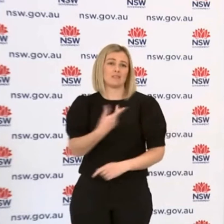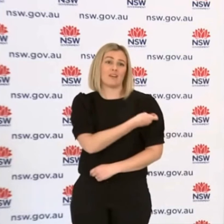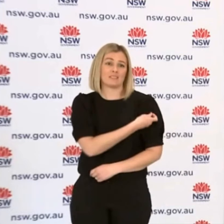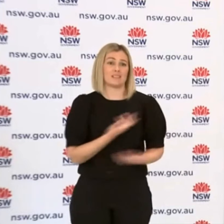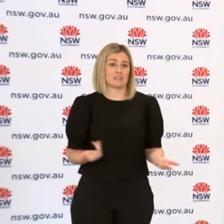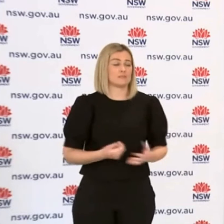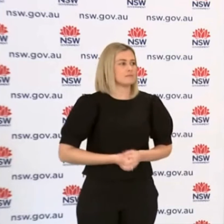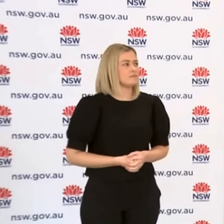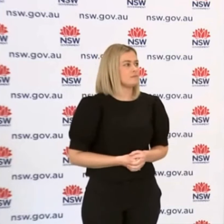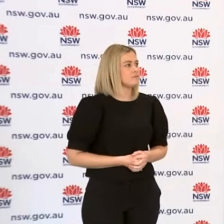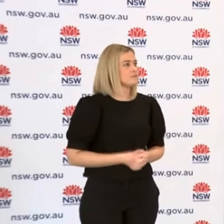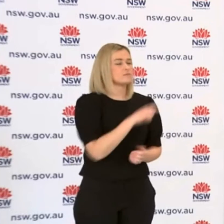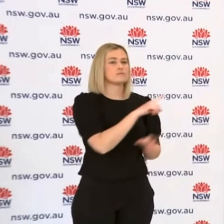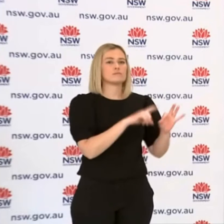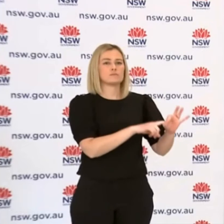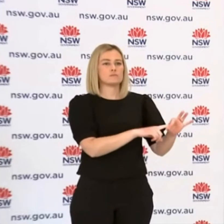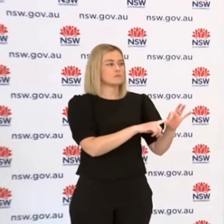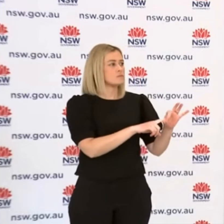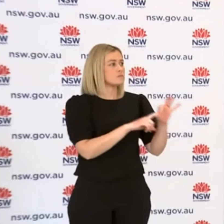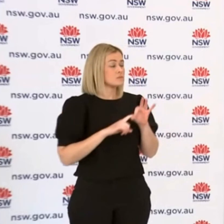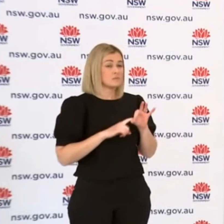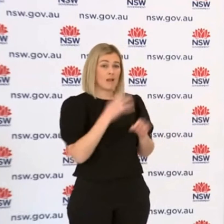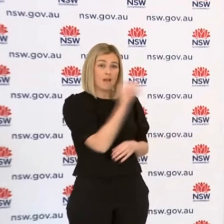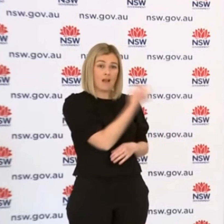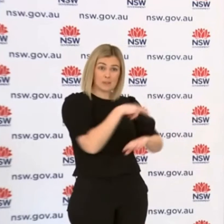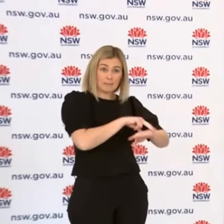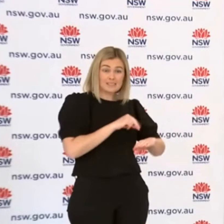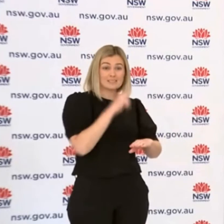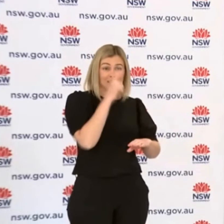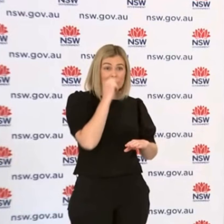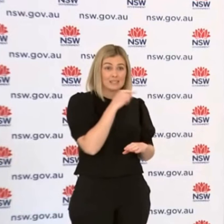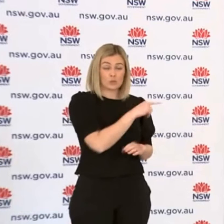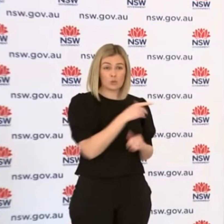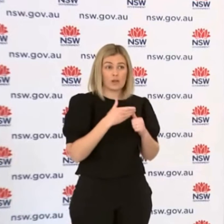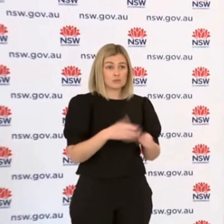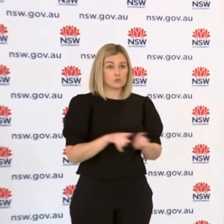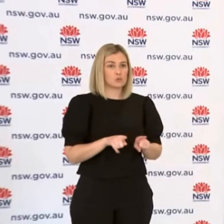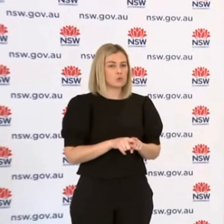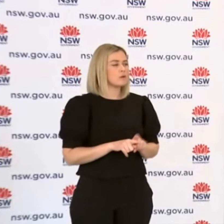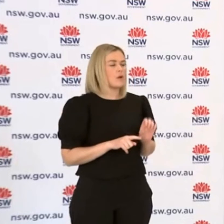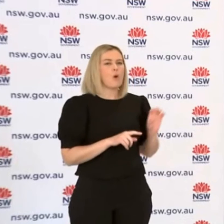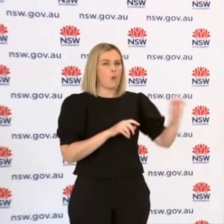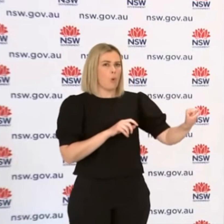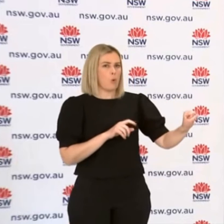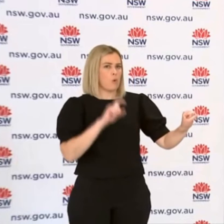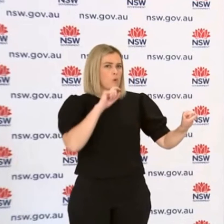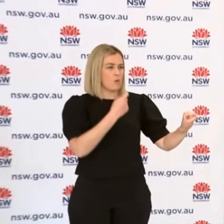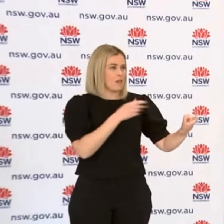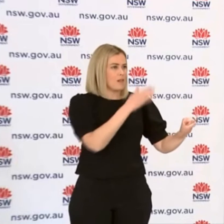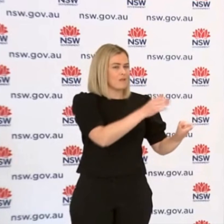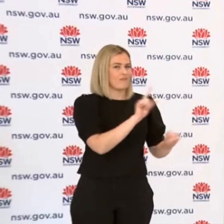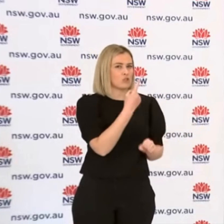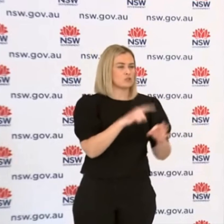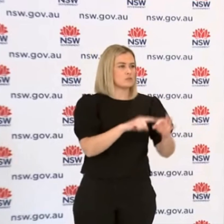go? That question as well. Well, could I come back? Yeah, we can come back to it. We'll come back to the Deputy Commissioner. I'll put him up. You can have a go in a second. Yeah. Out